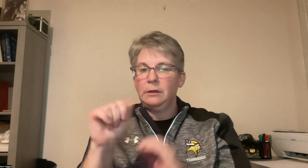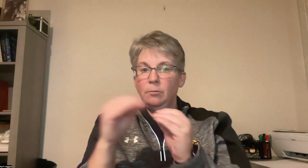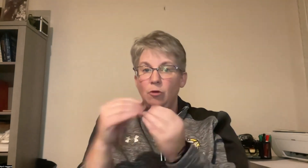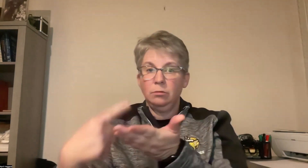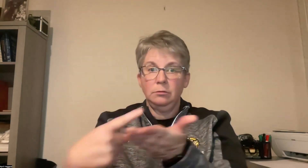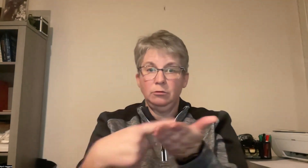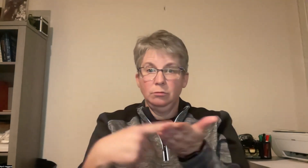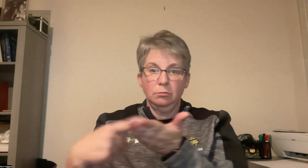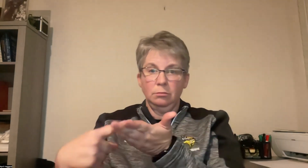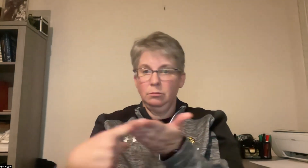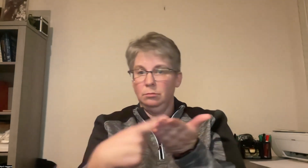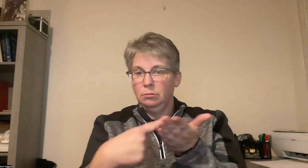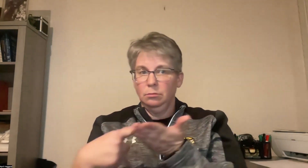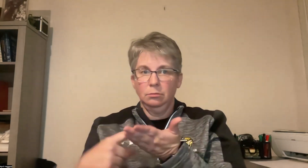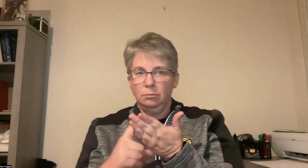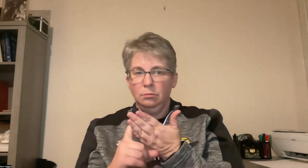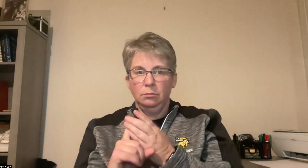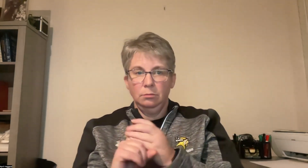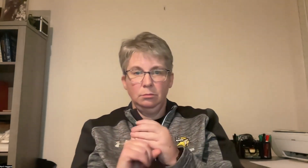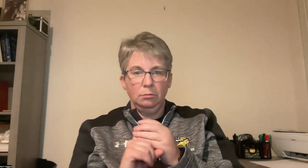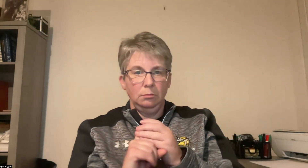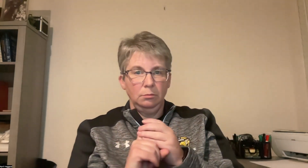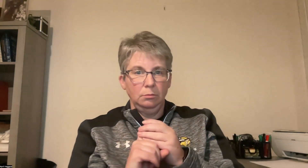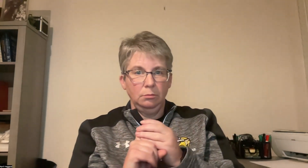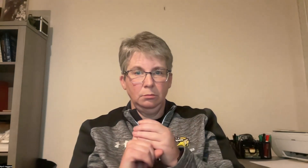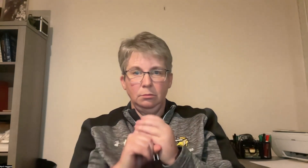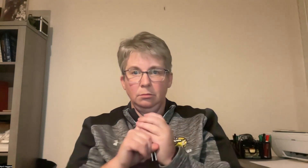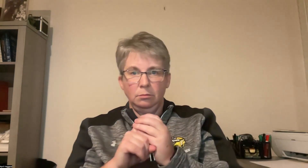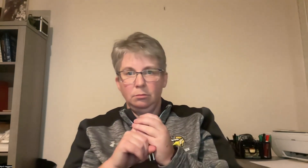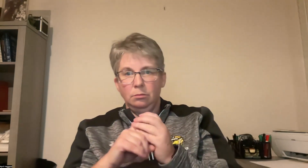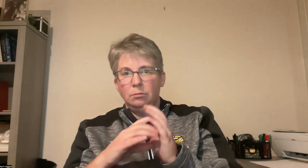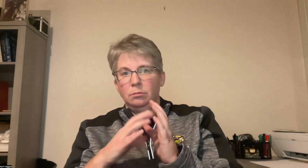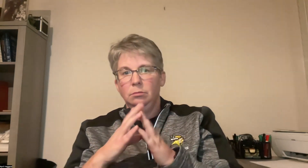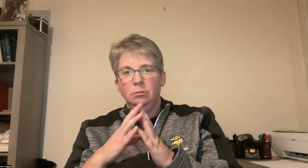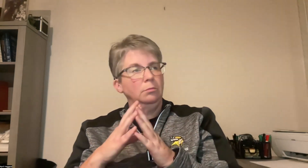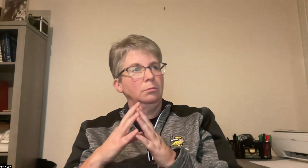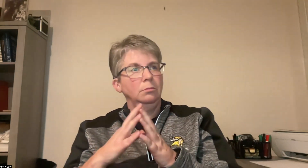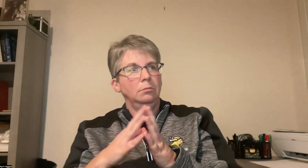just have a clearer vision of what it is. Any other discussion?